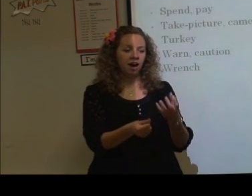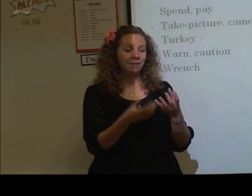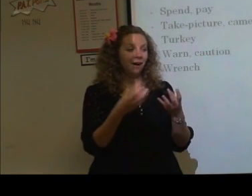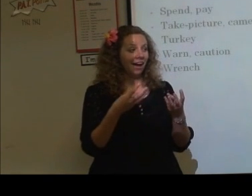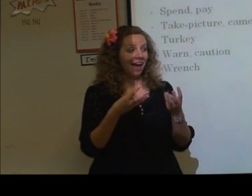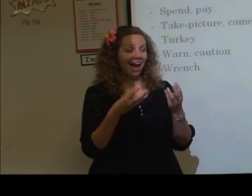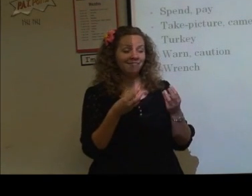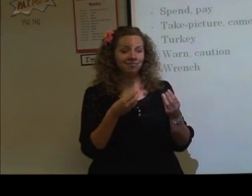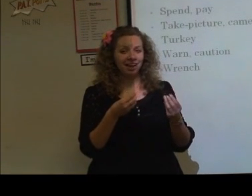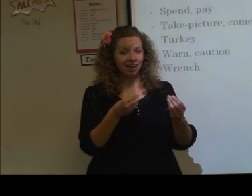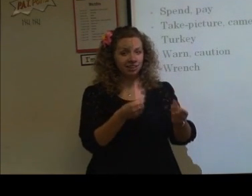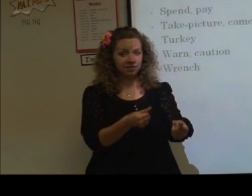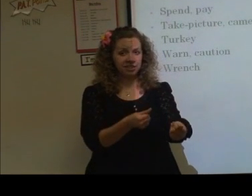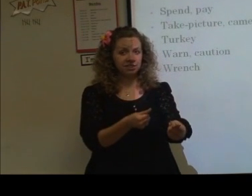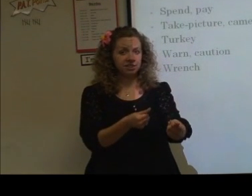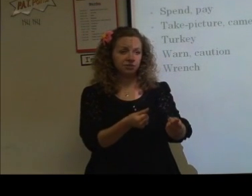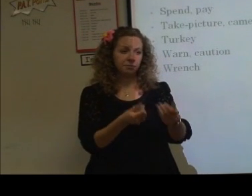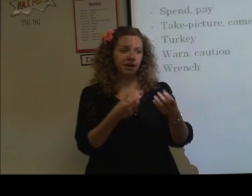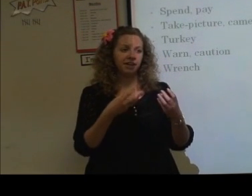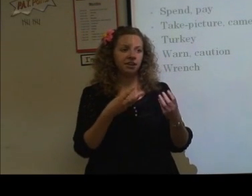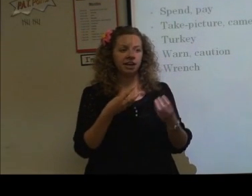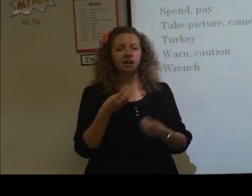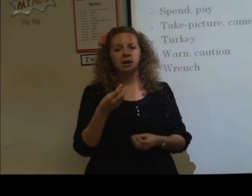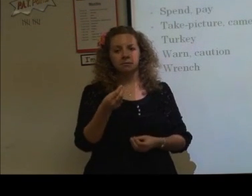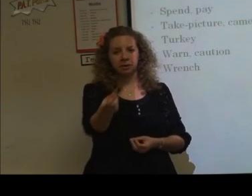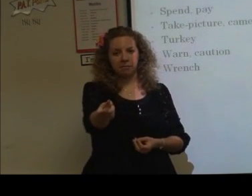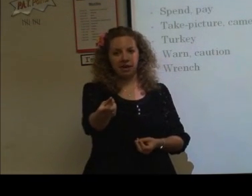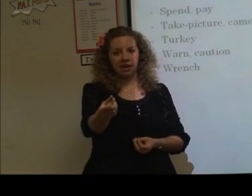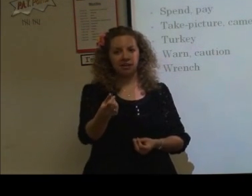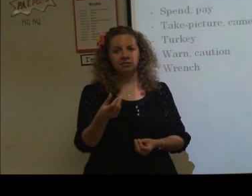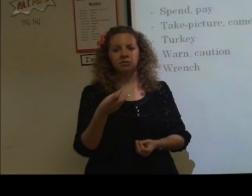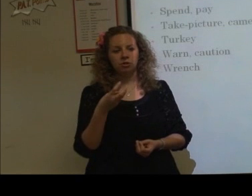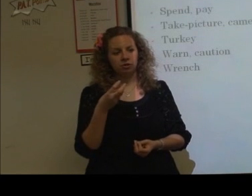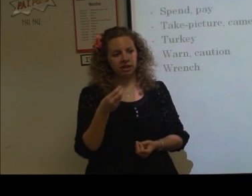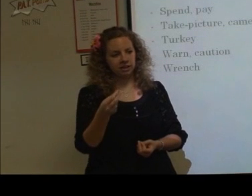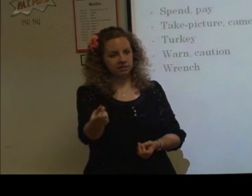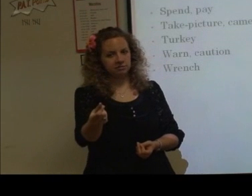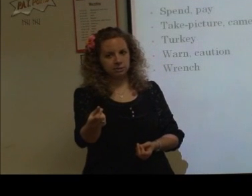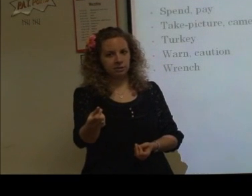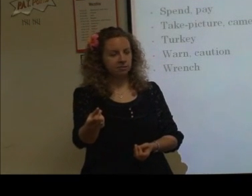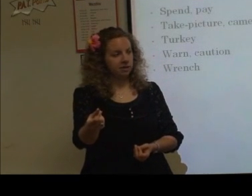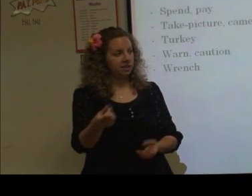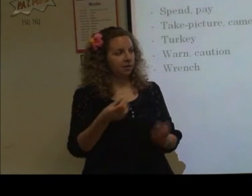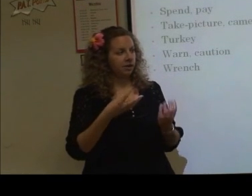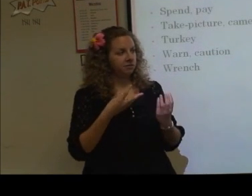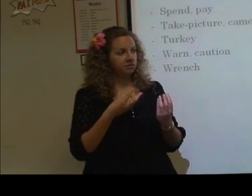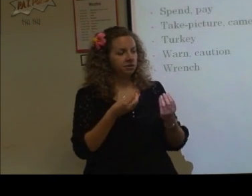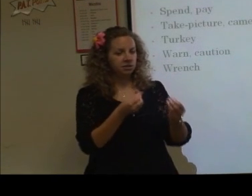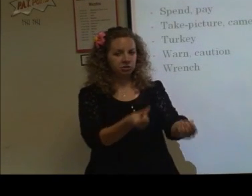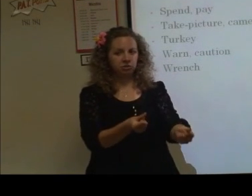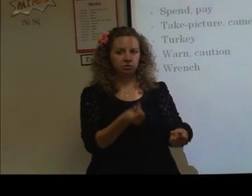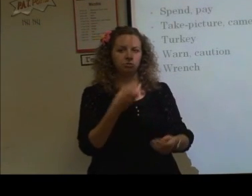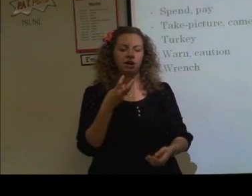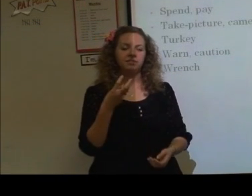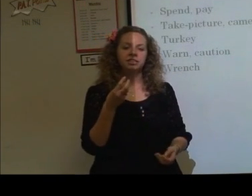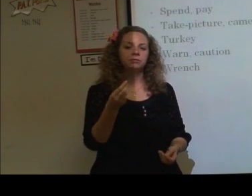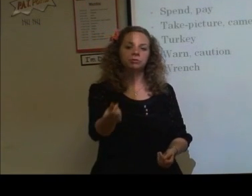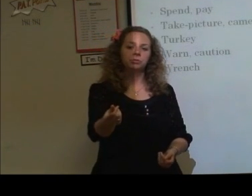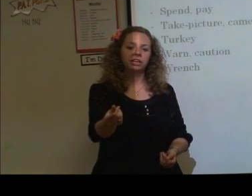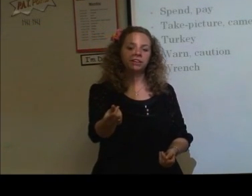I have kind of seen this for pay, like I'm going to pay or like spend the money that way. So I've seen it with one hand